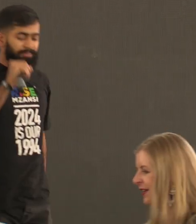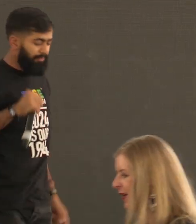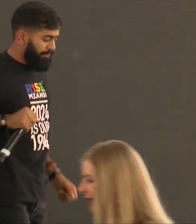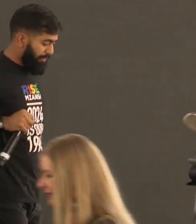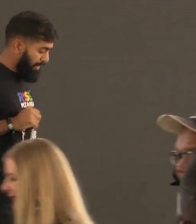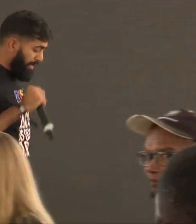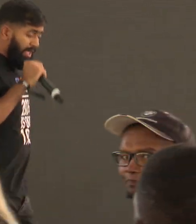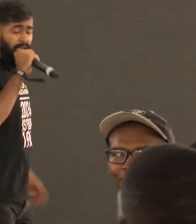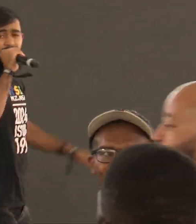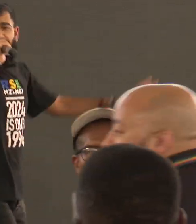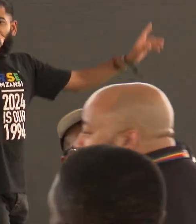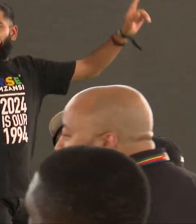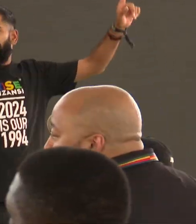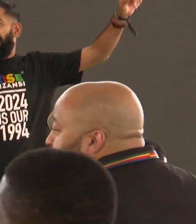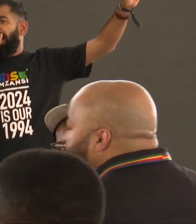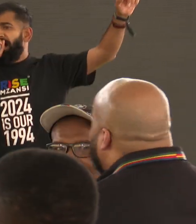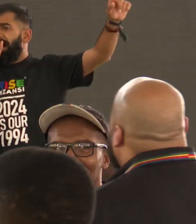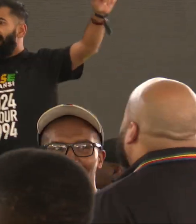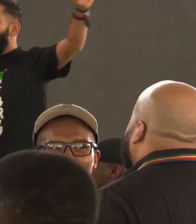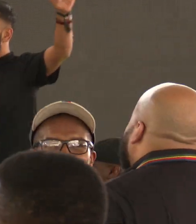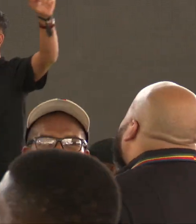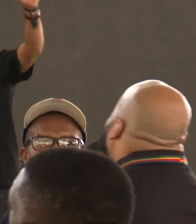Wamukhalelane